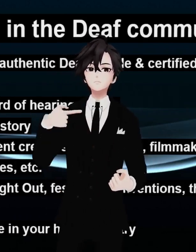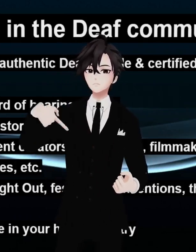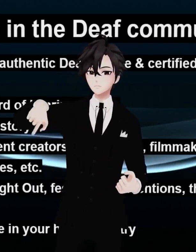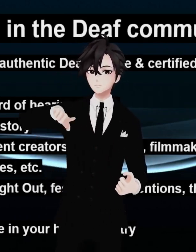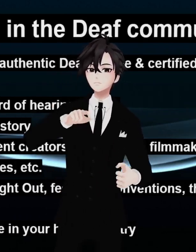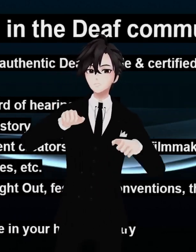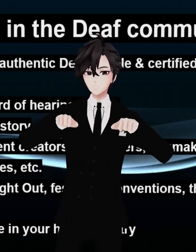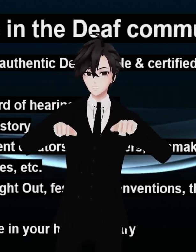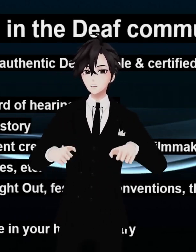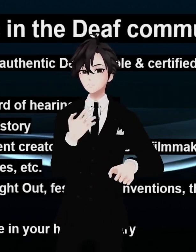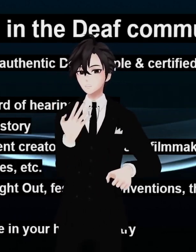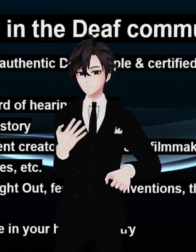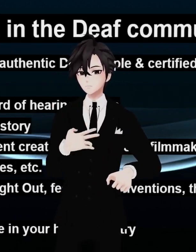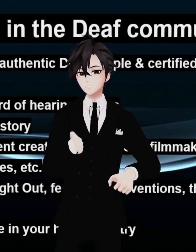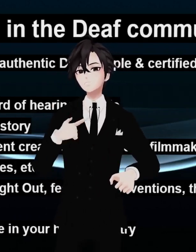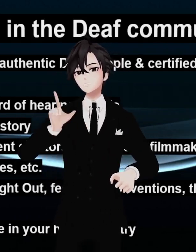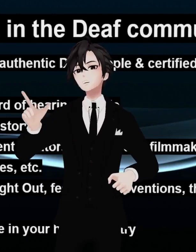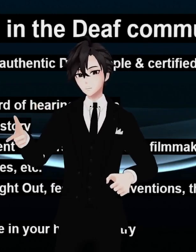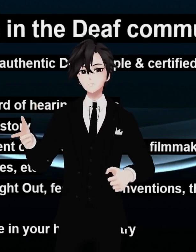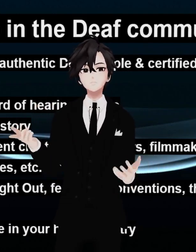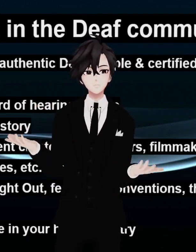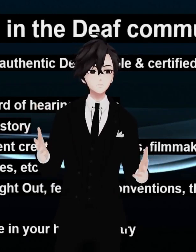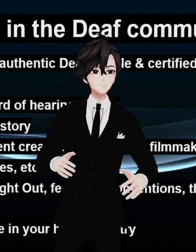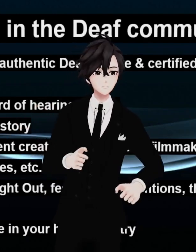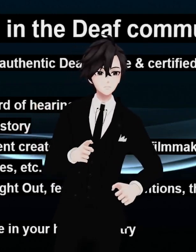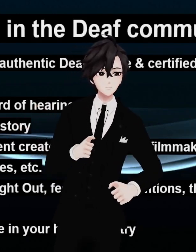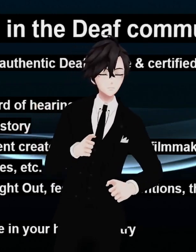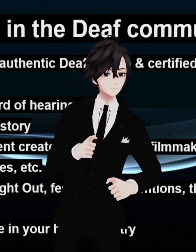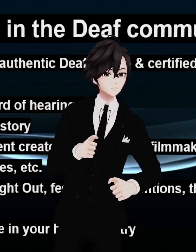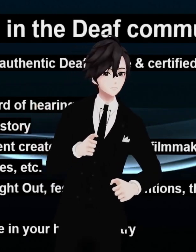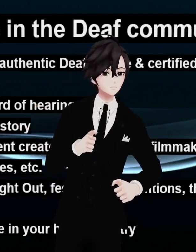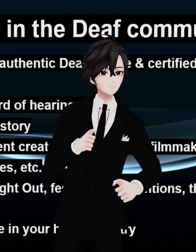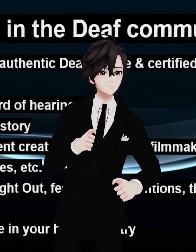Please trust me. You can thank me later.